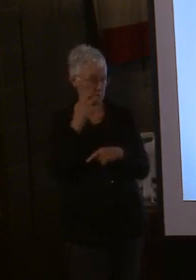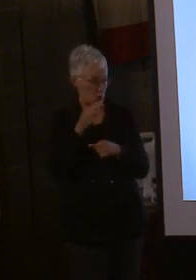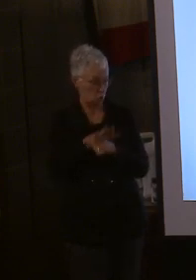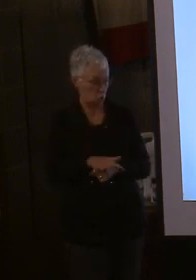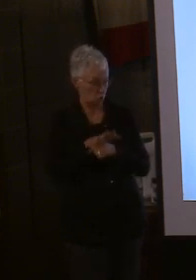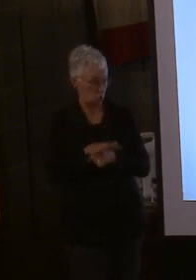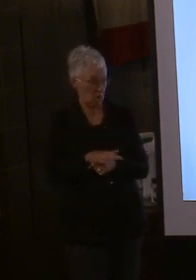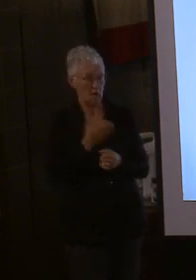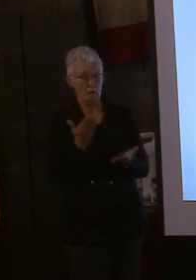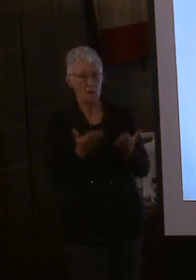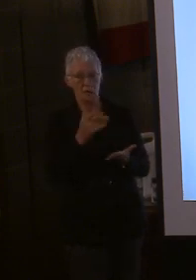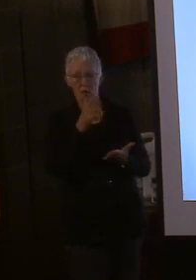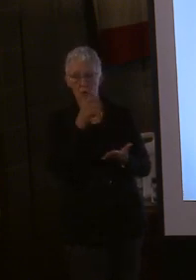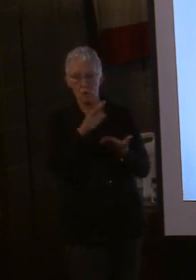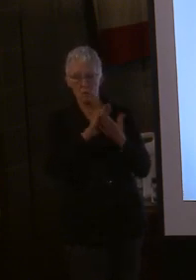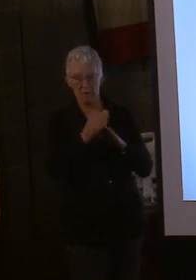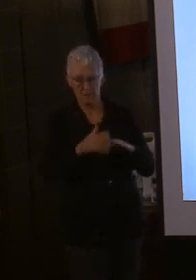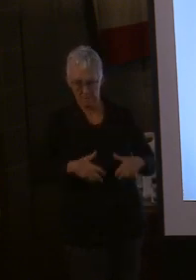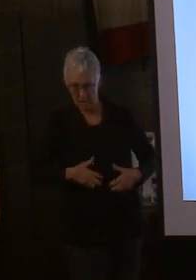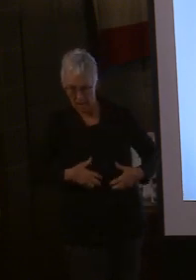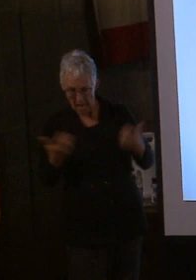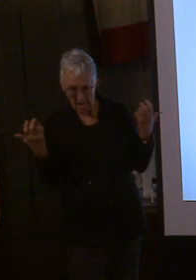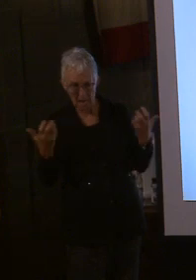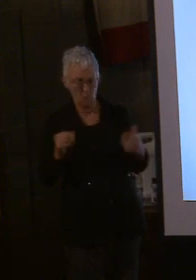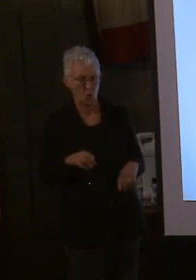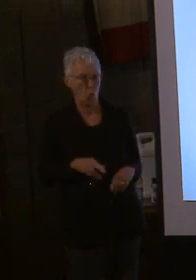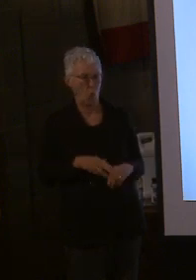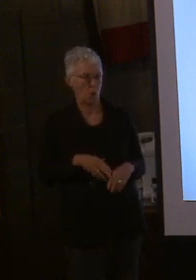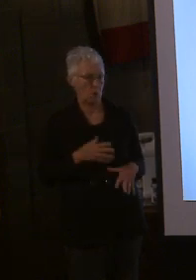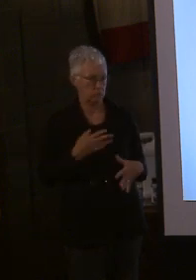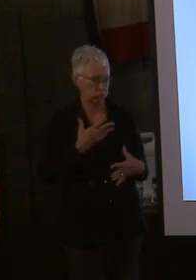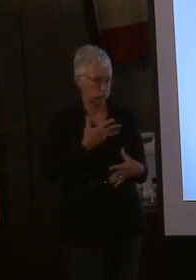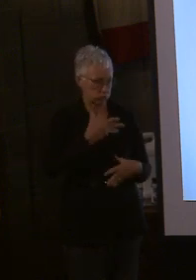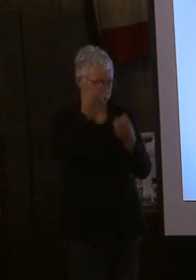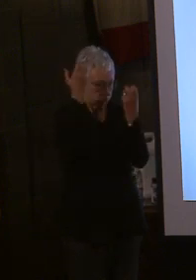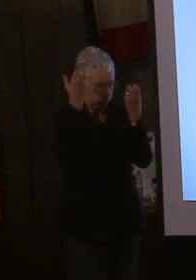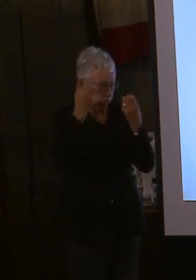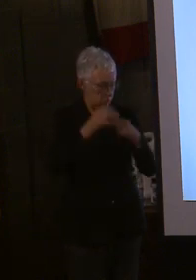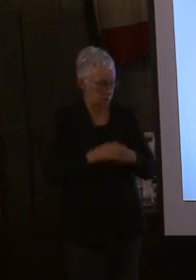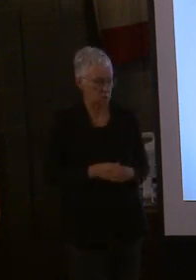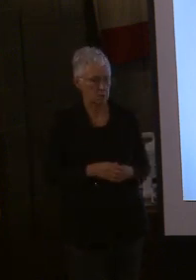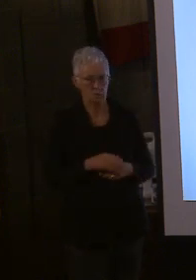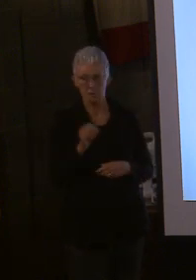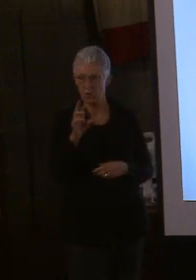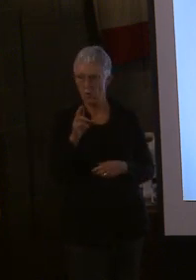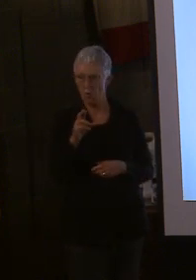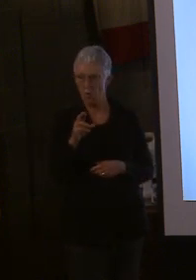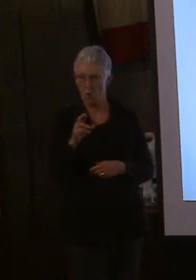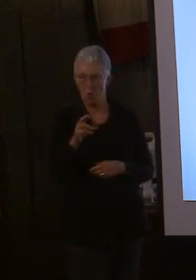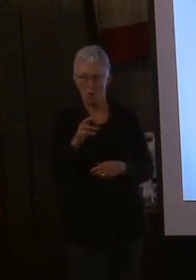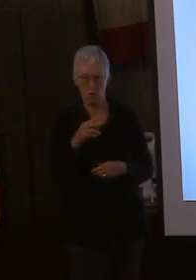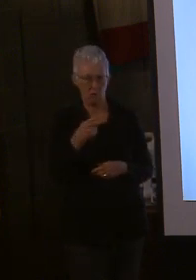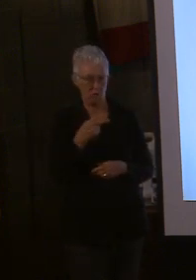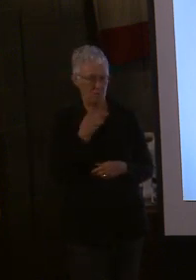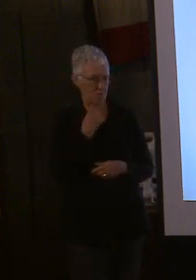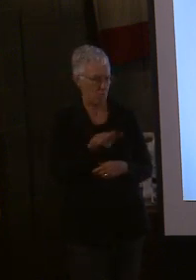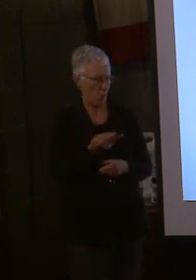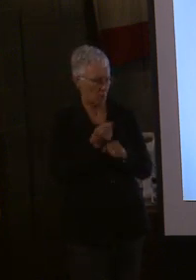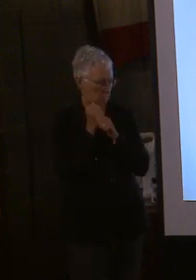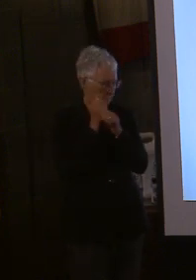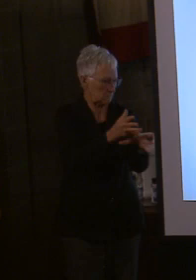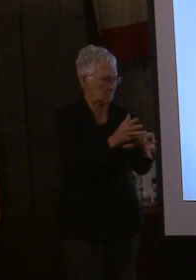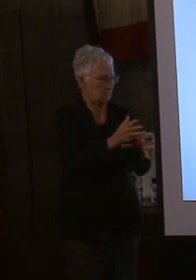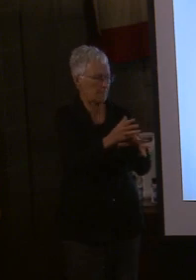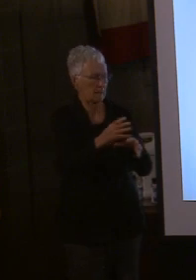anger, irritability. All of a sudden, somebody just raises their voice, and it's really unlike